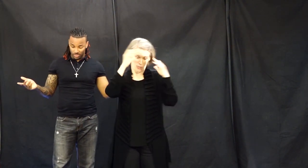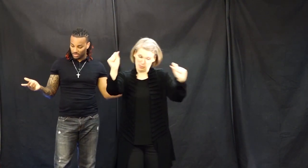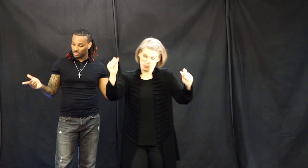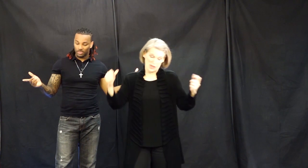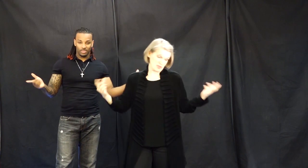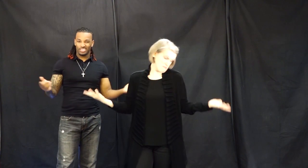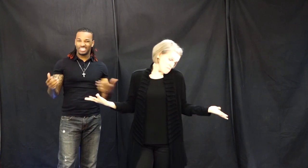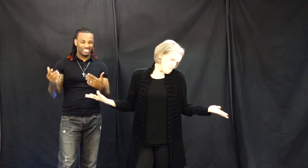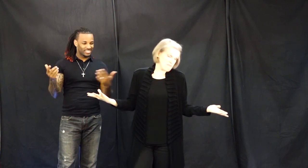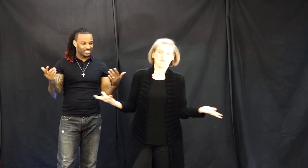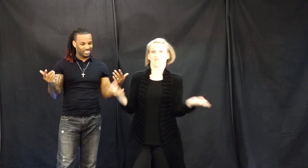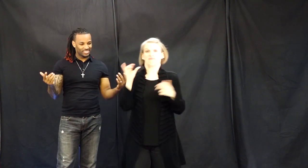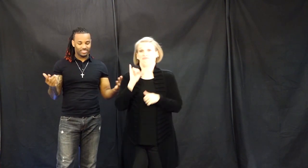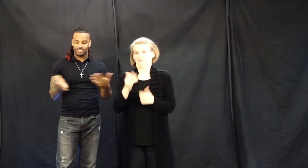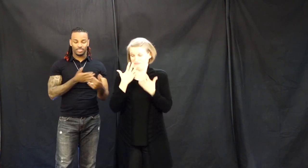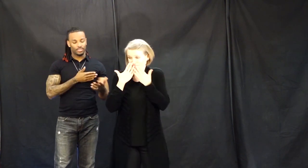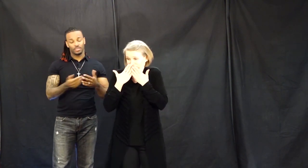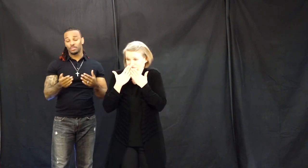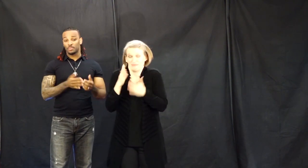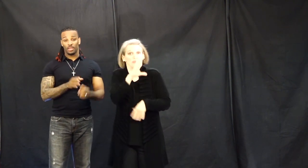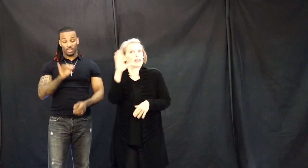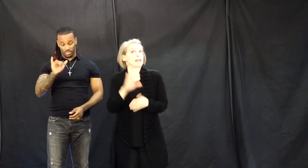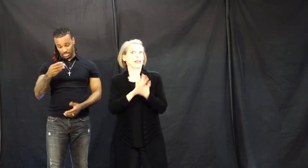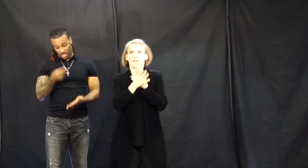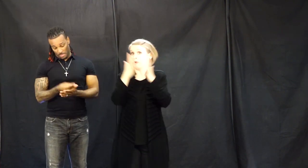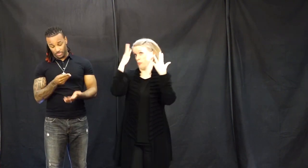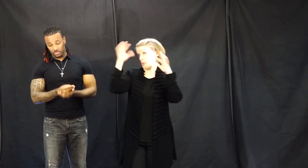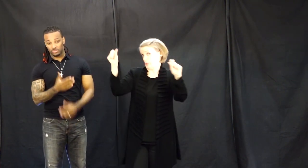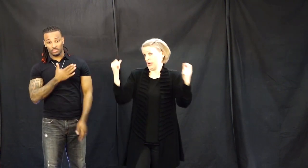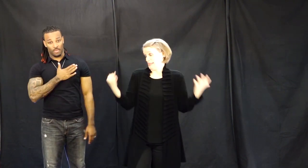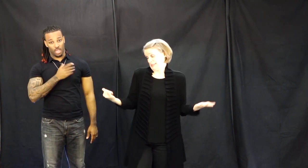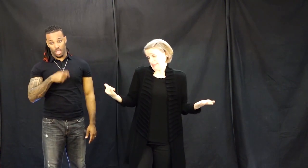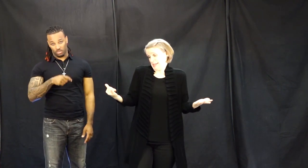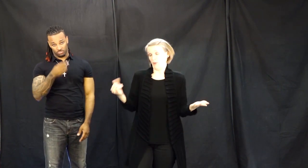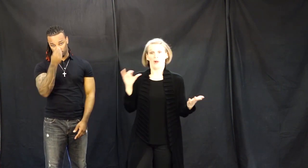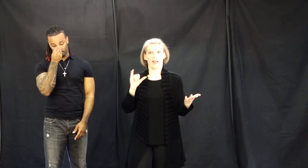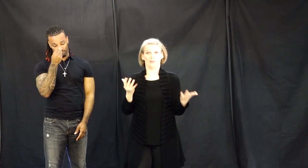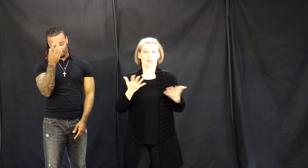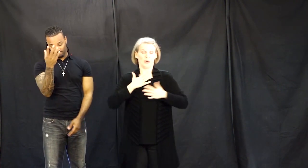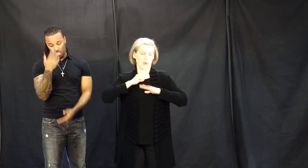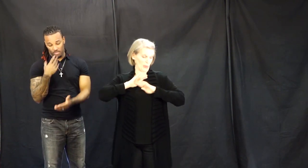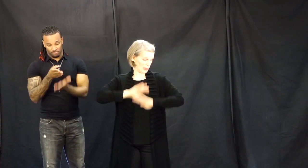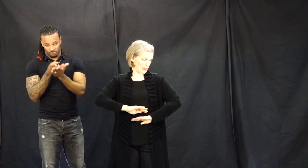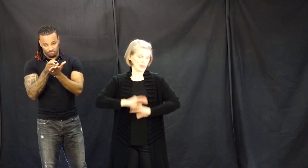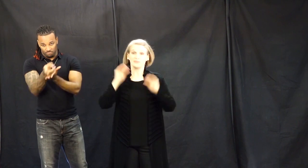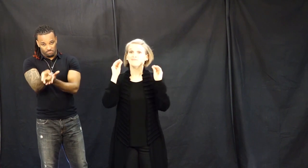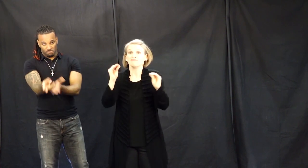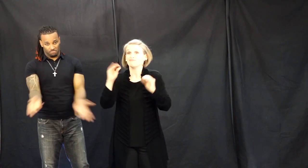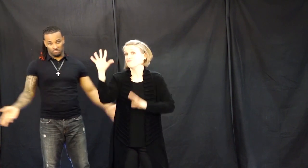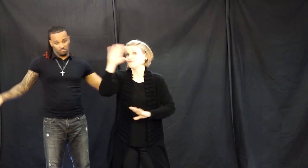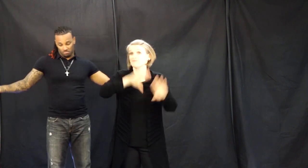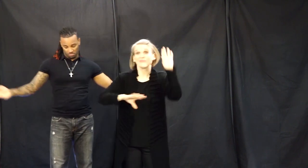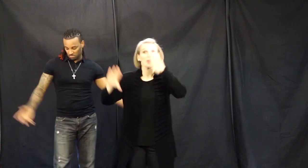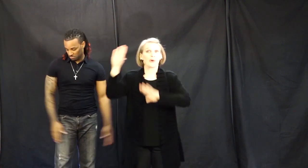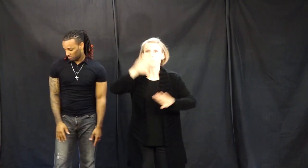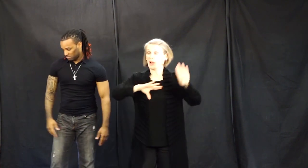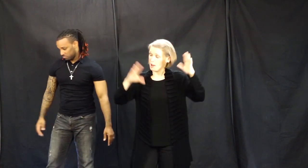be president now. Hey, at least he was honest with our money. That's one less thing to worry